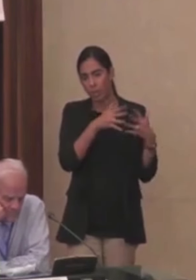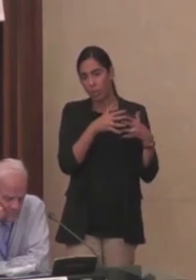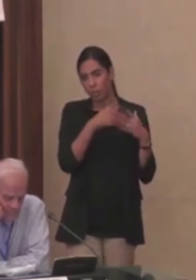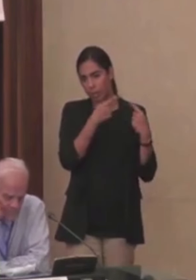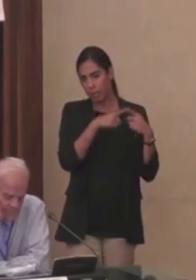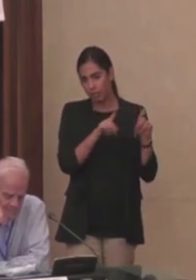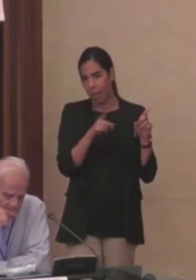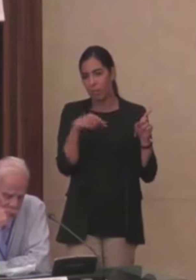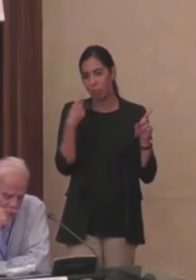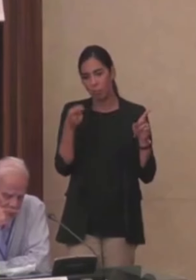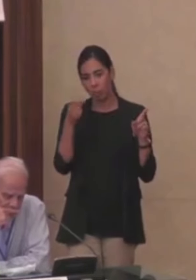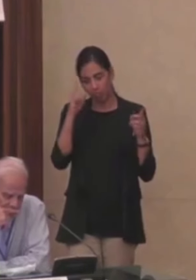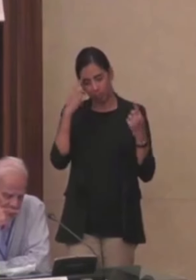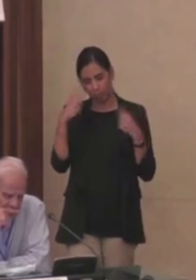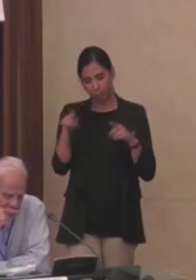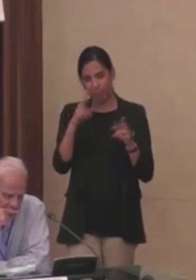recipe,